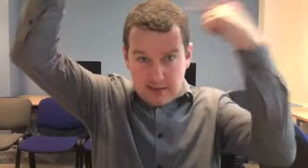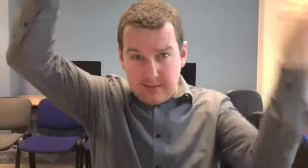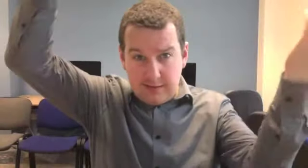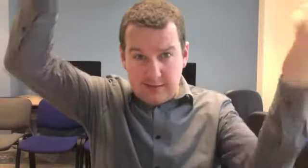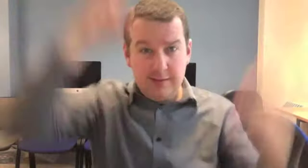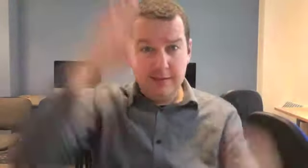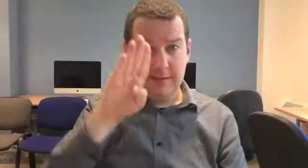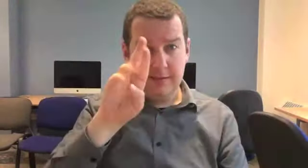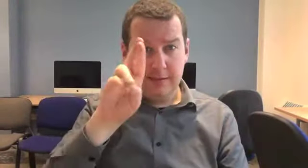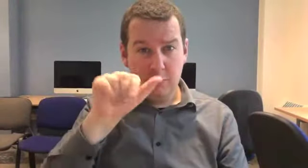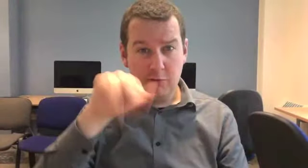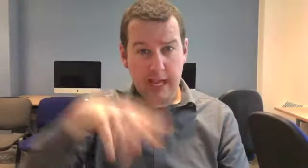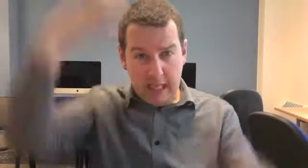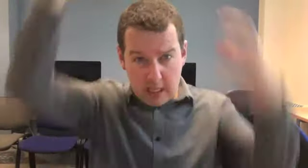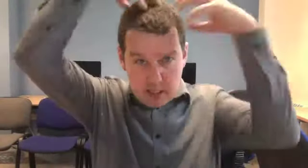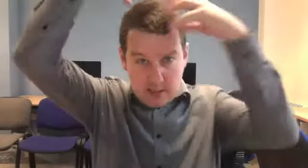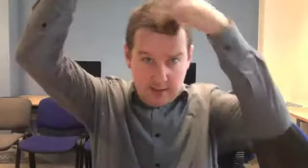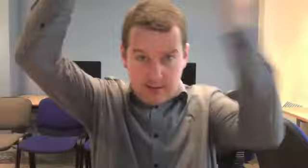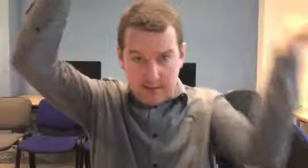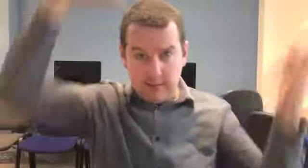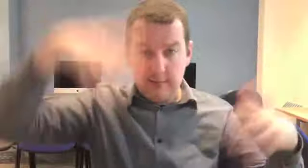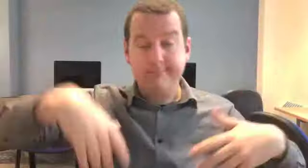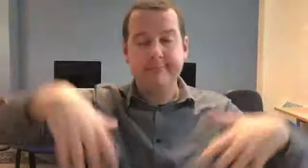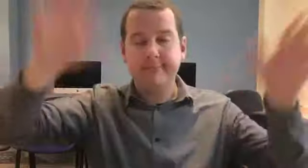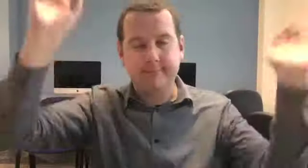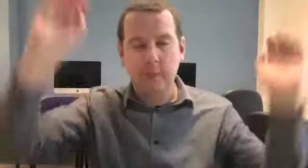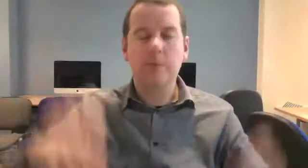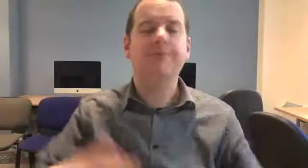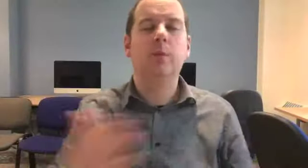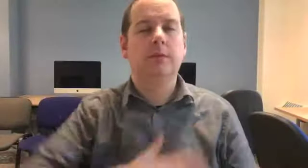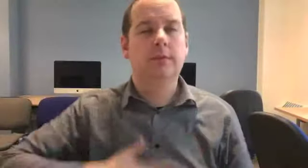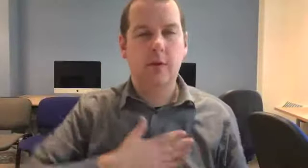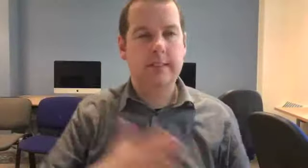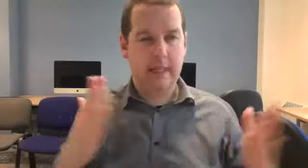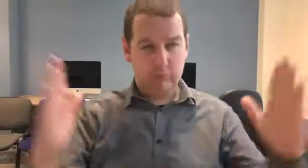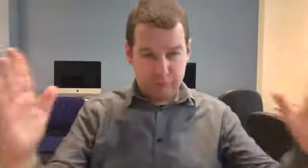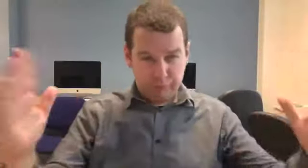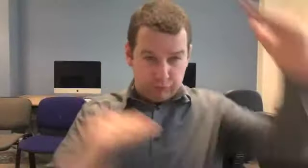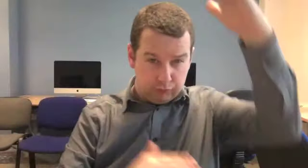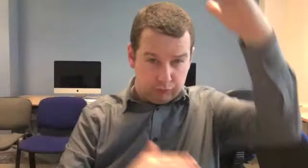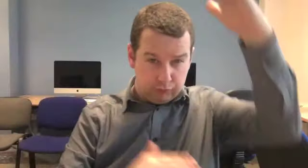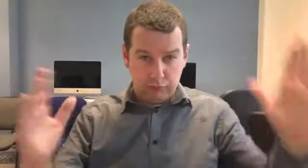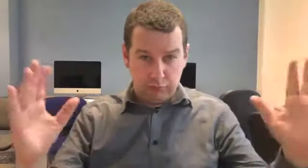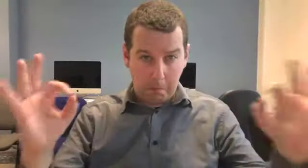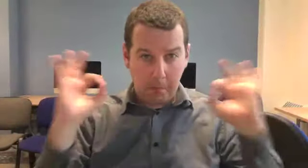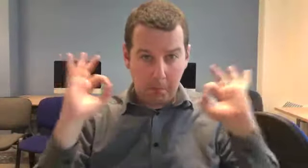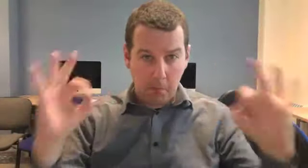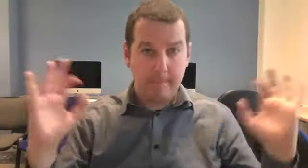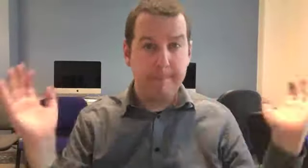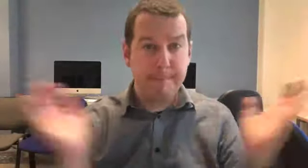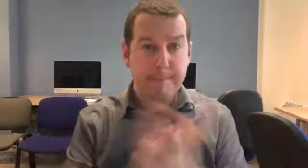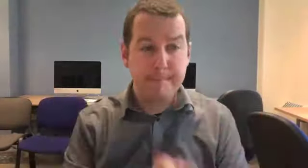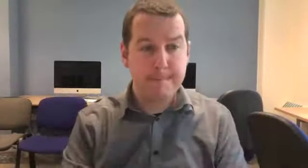happened to the top half of my head? Are my brains exposed above the frame? Anyway, apologies for that. I have the framing right here for this